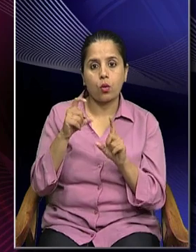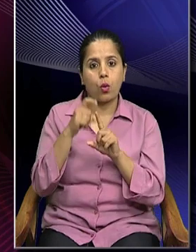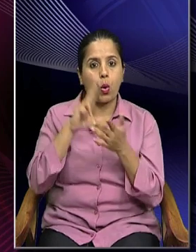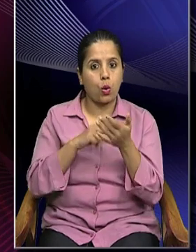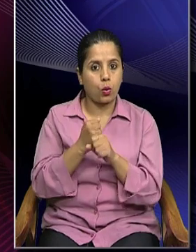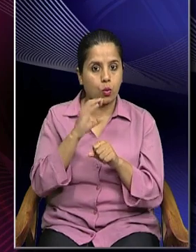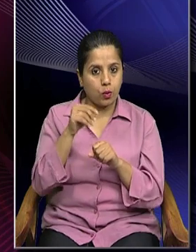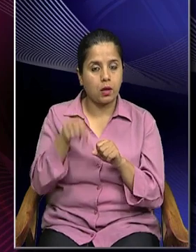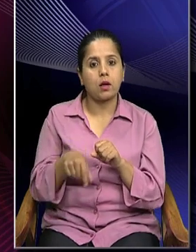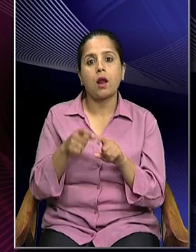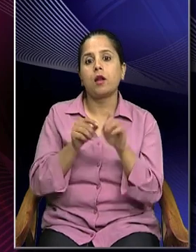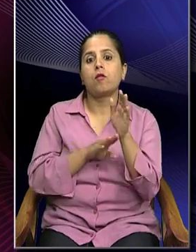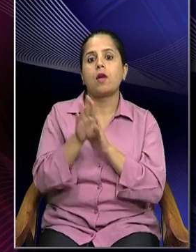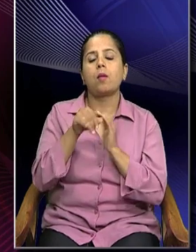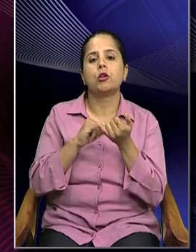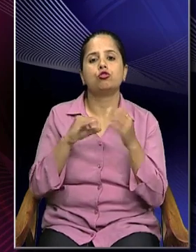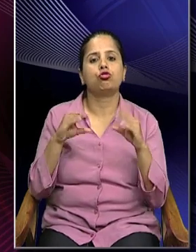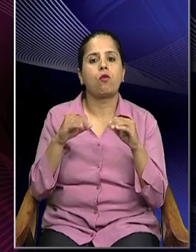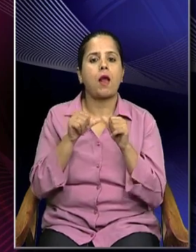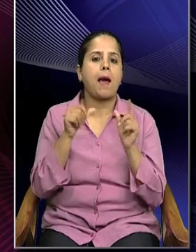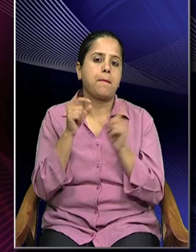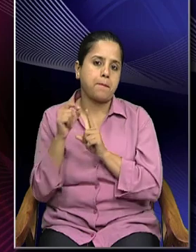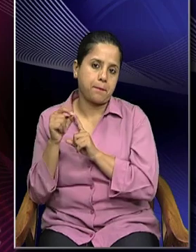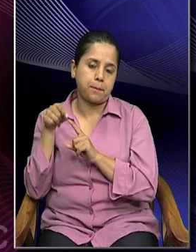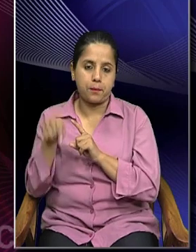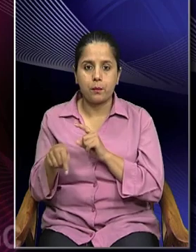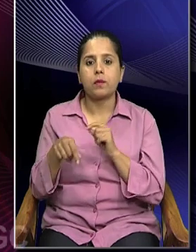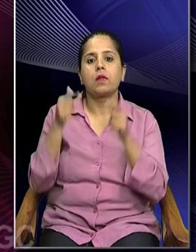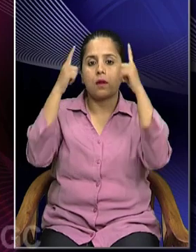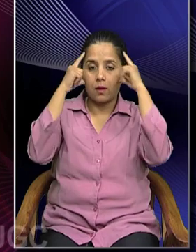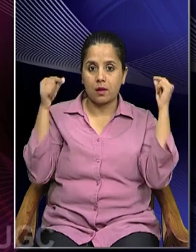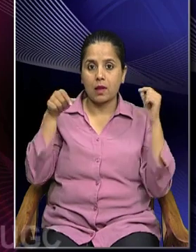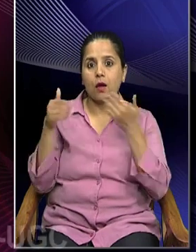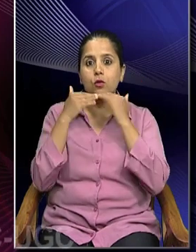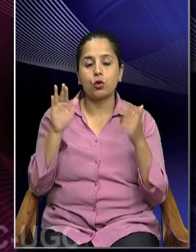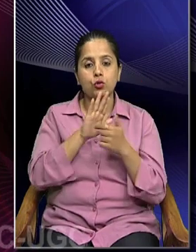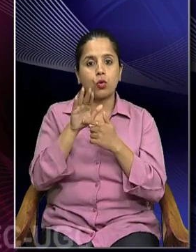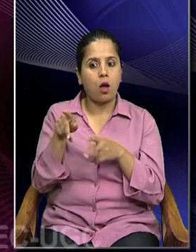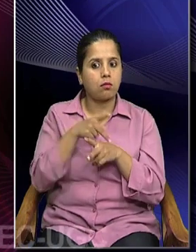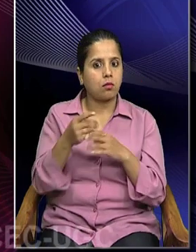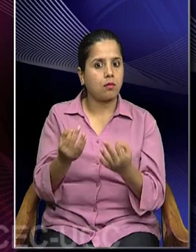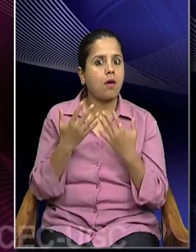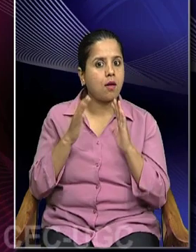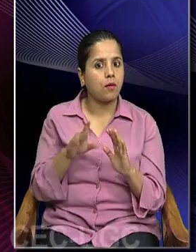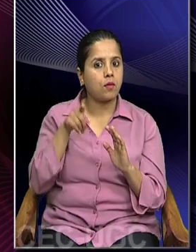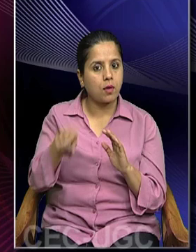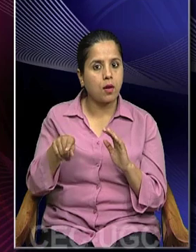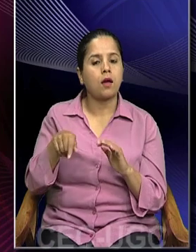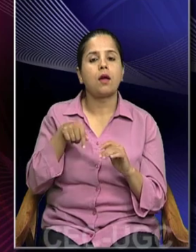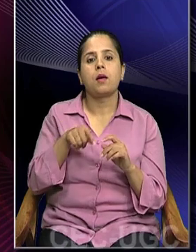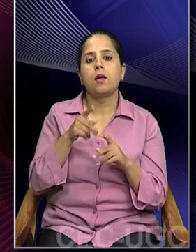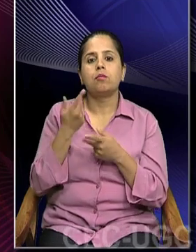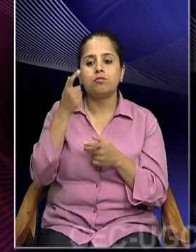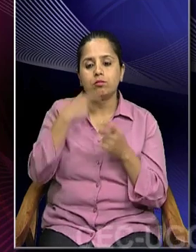by developing a software application. In the nursing, the students show their proficiency in the patient